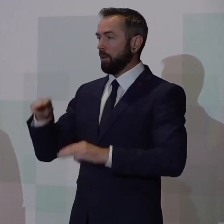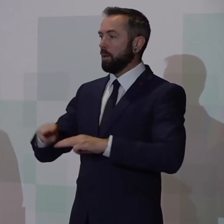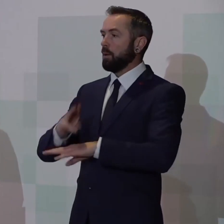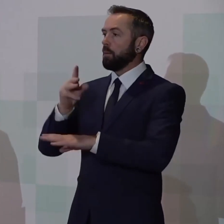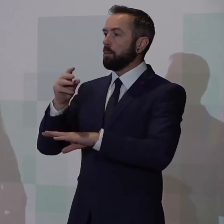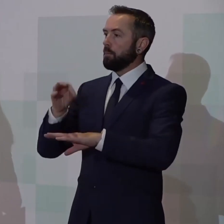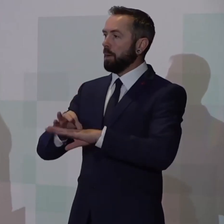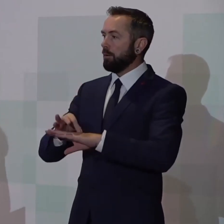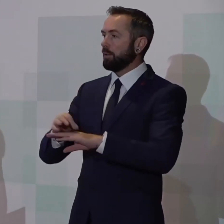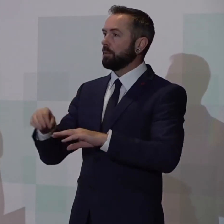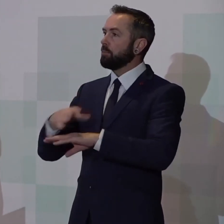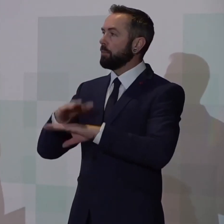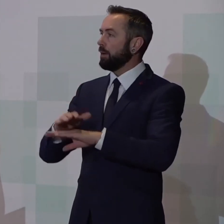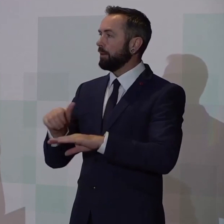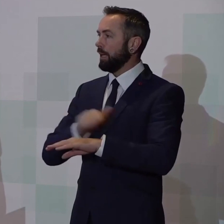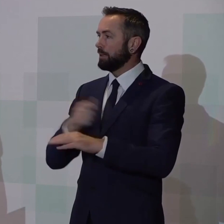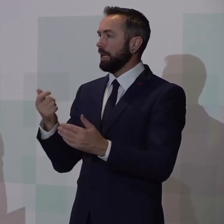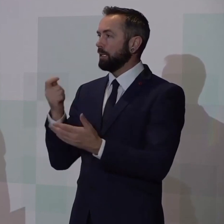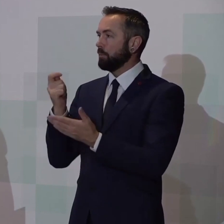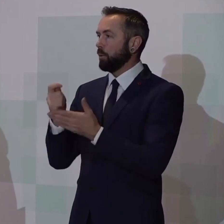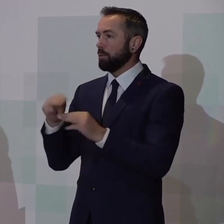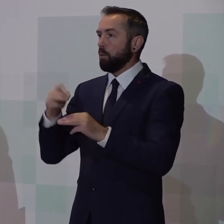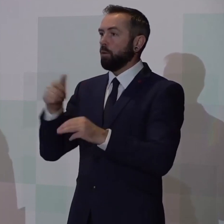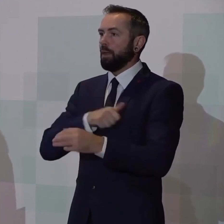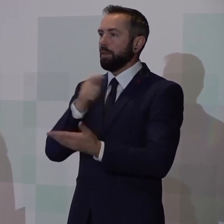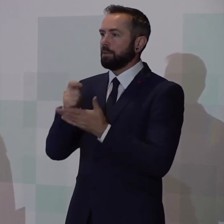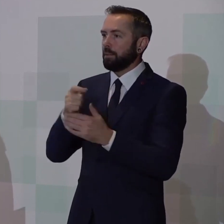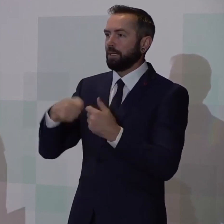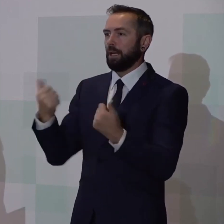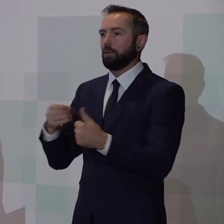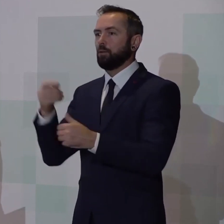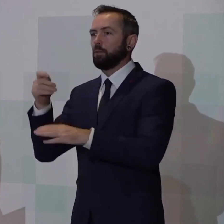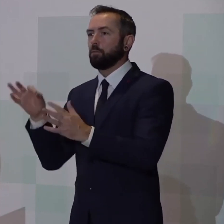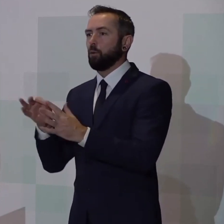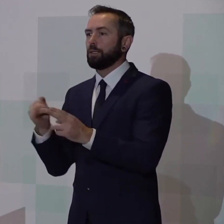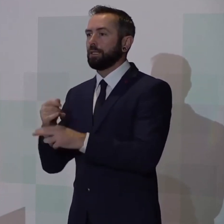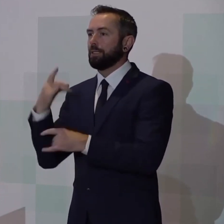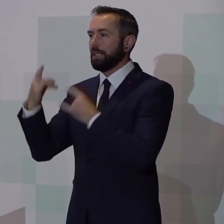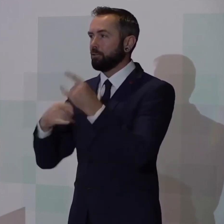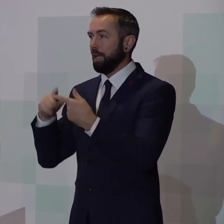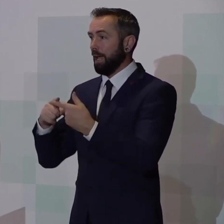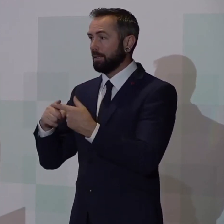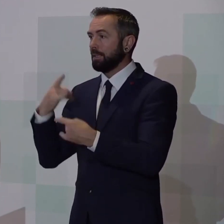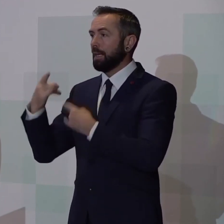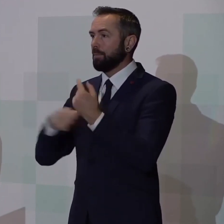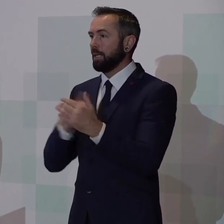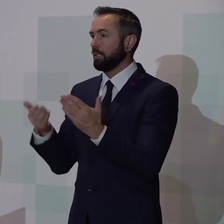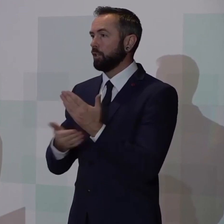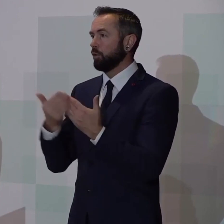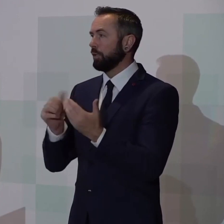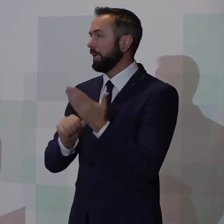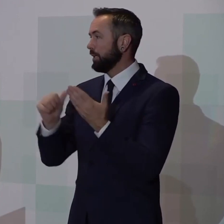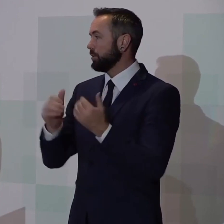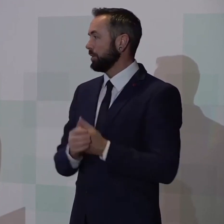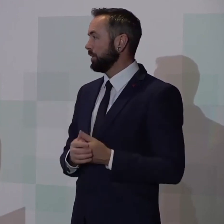in history. And they were marrying at a younger age. But this, I suppose, idea of